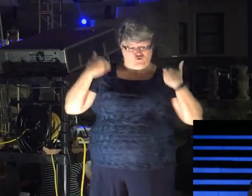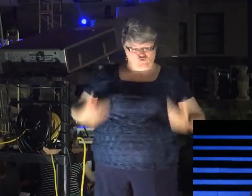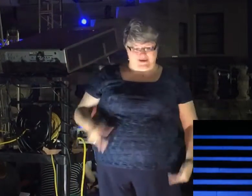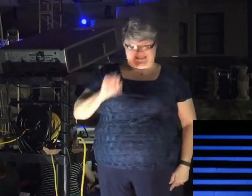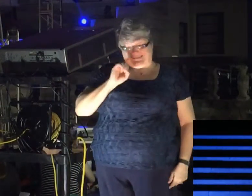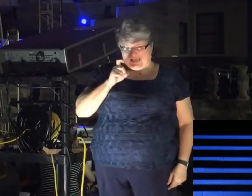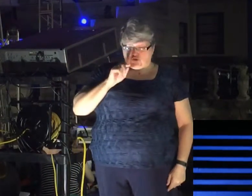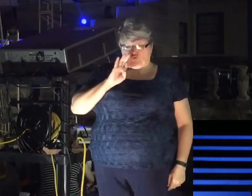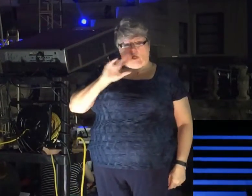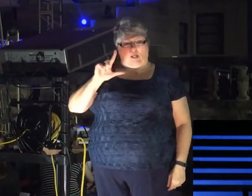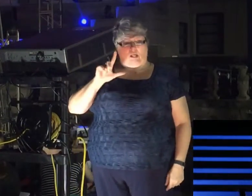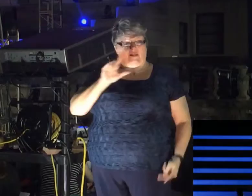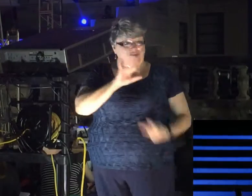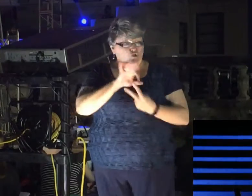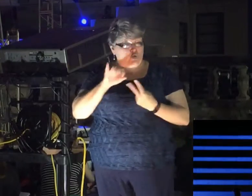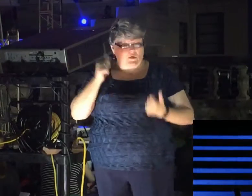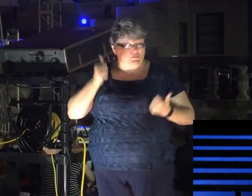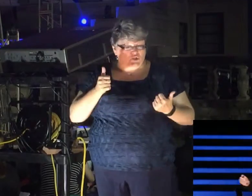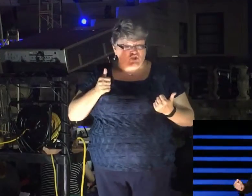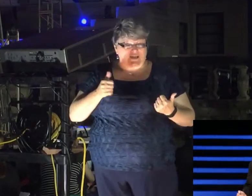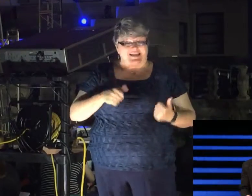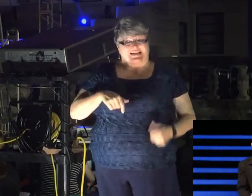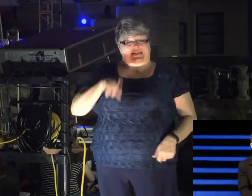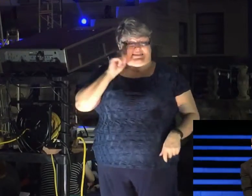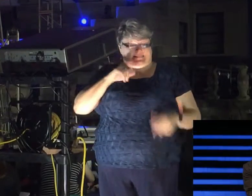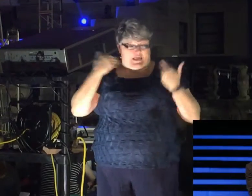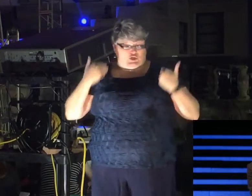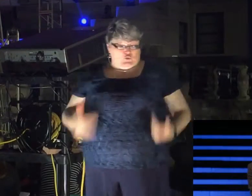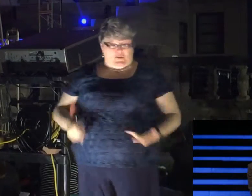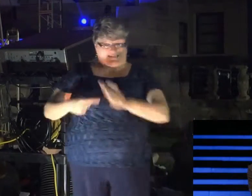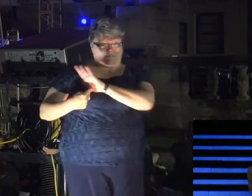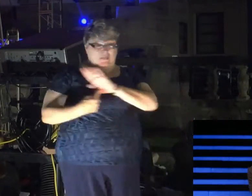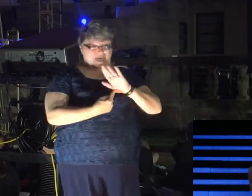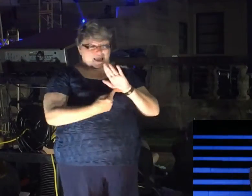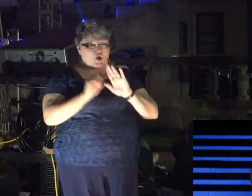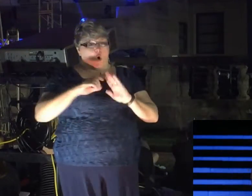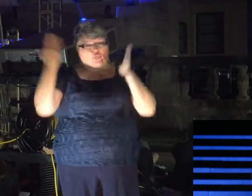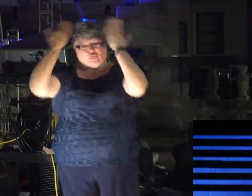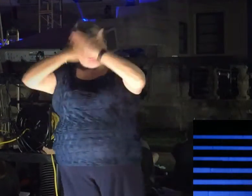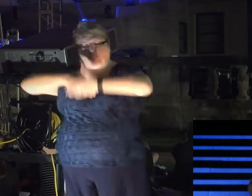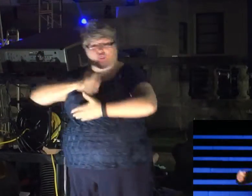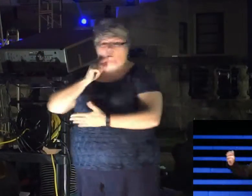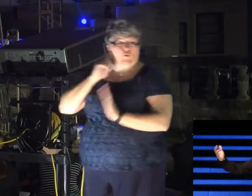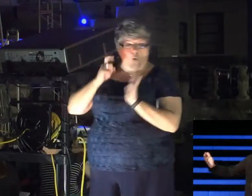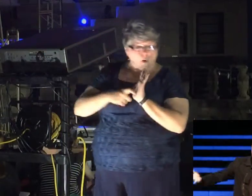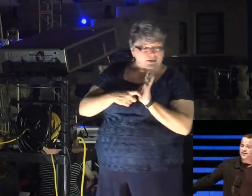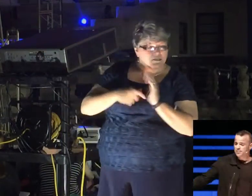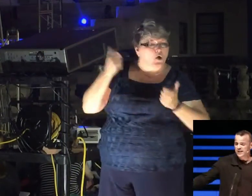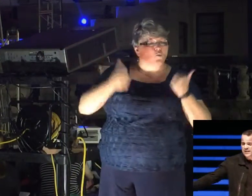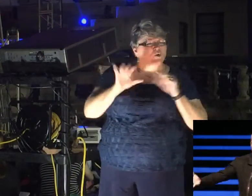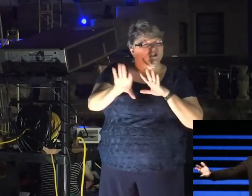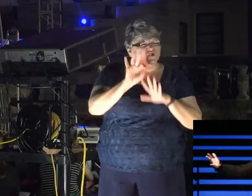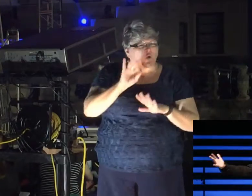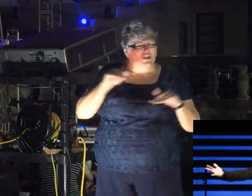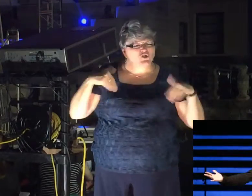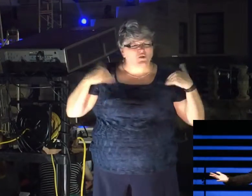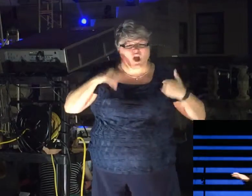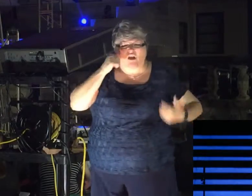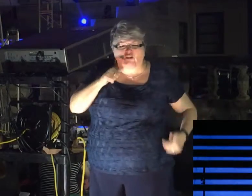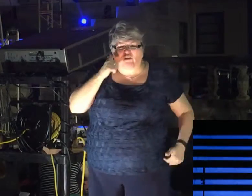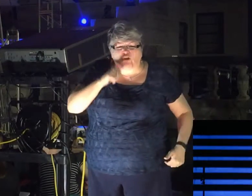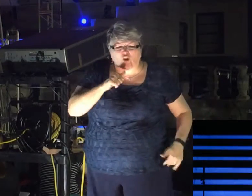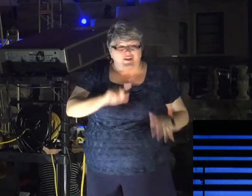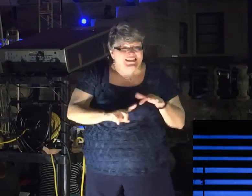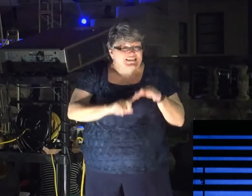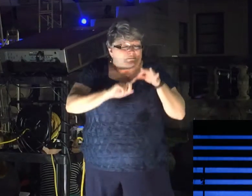to be sexual. And if the choice is sexuality displayed or invisibility, what kind of choice is